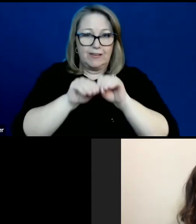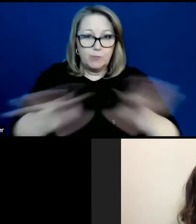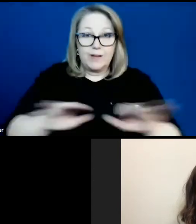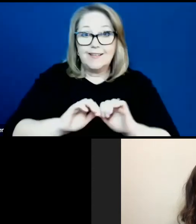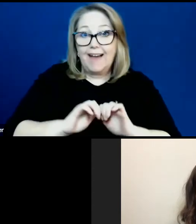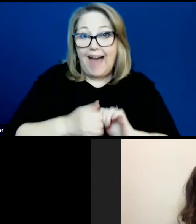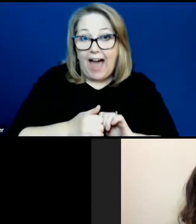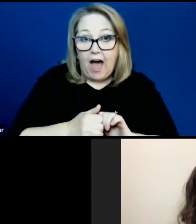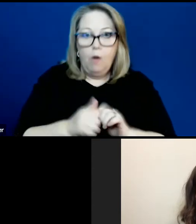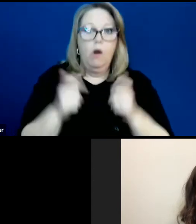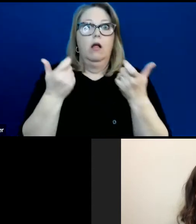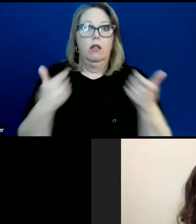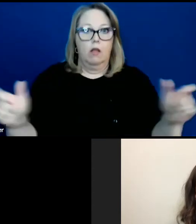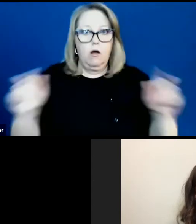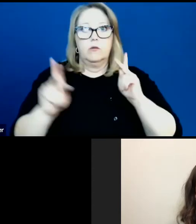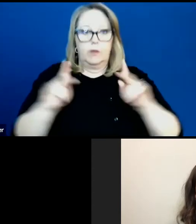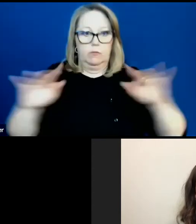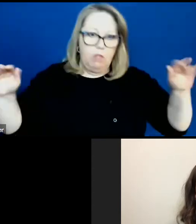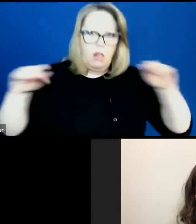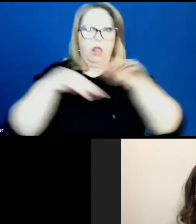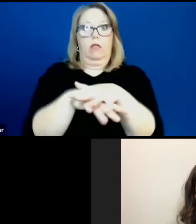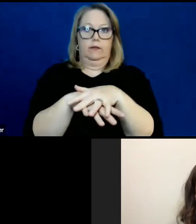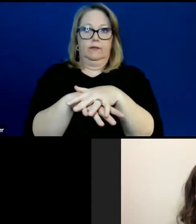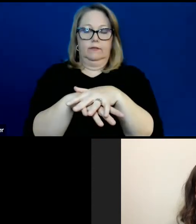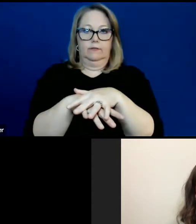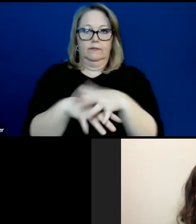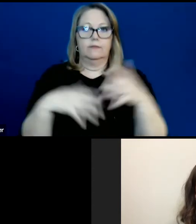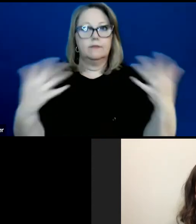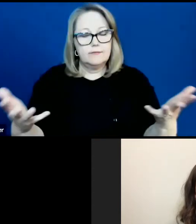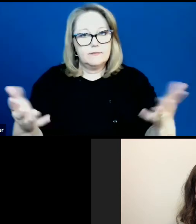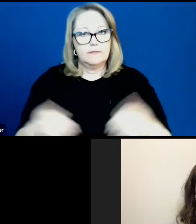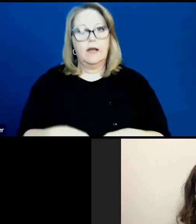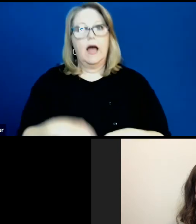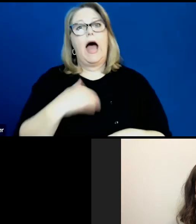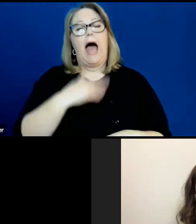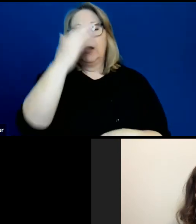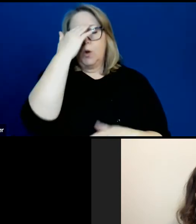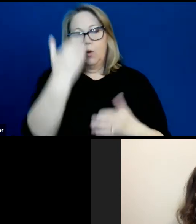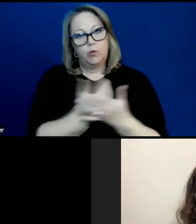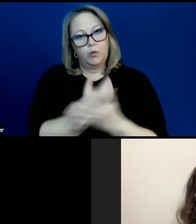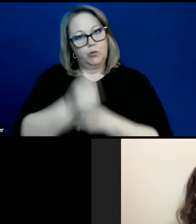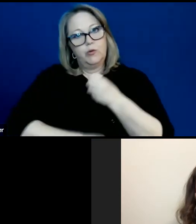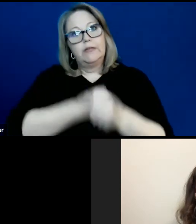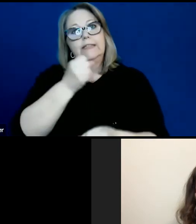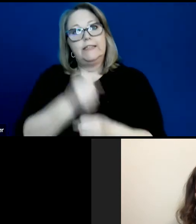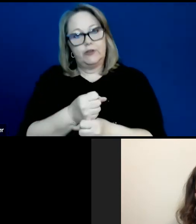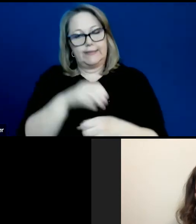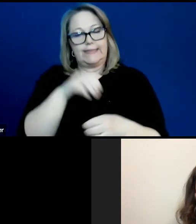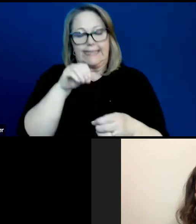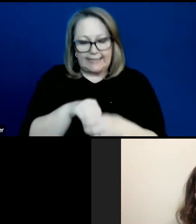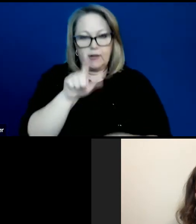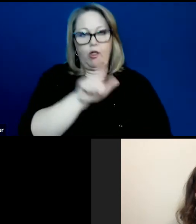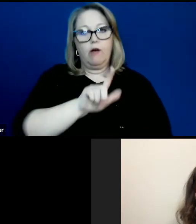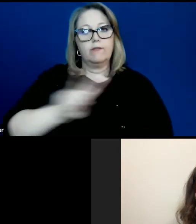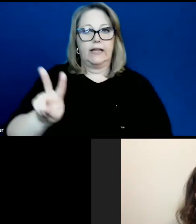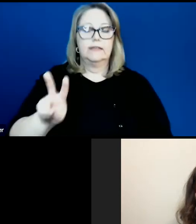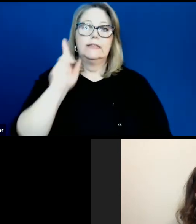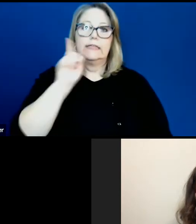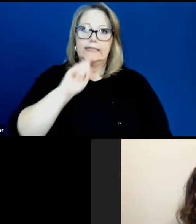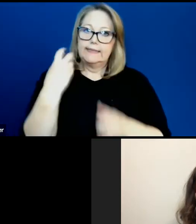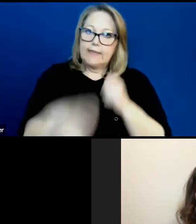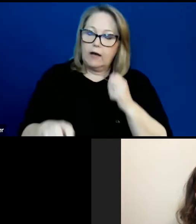included in high-risk activities. I understand that on New Year's Eve, particularly in Las Vegas, it'll be difficult to